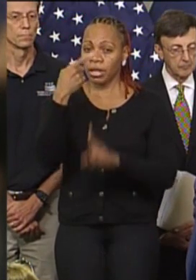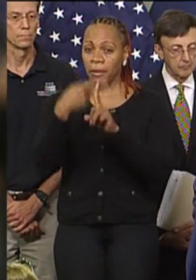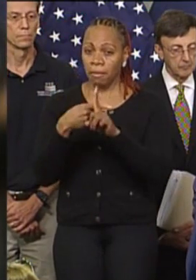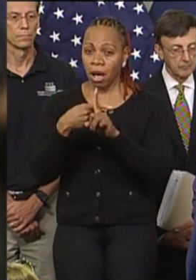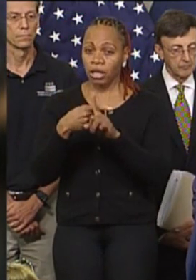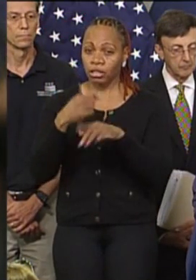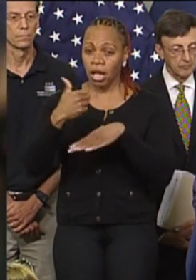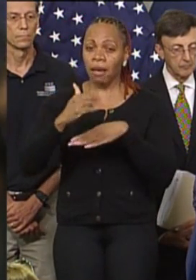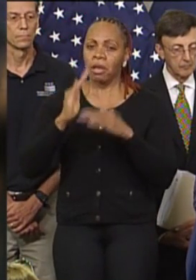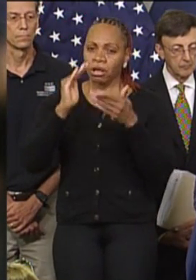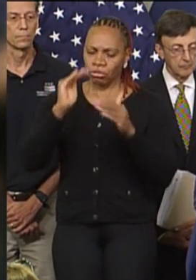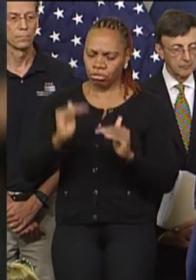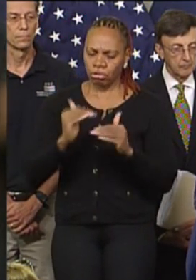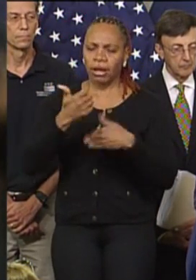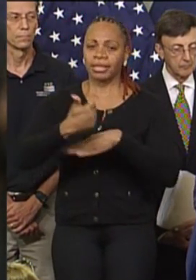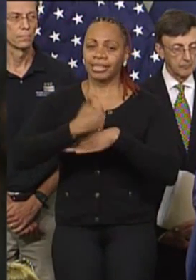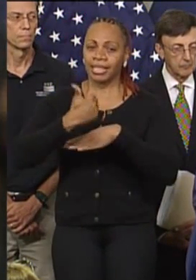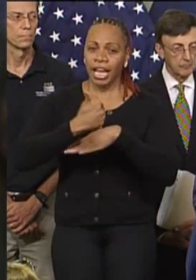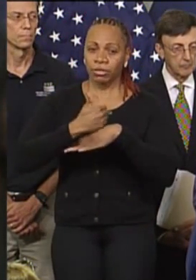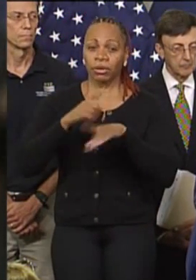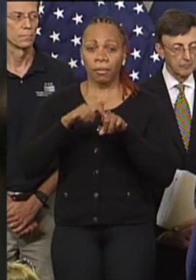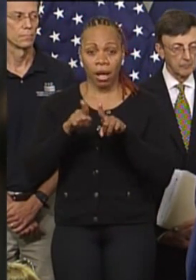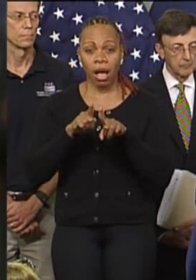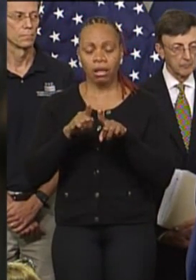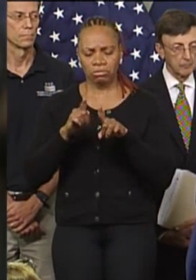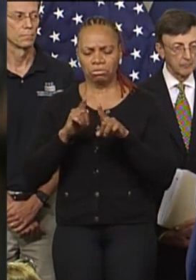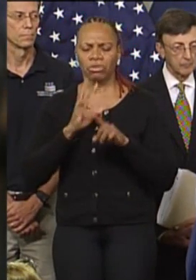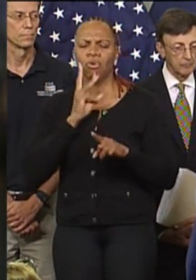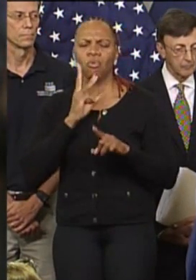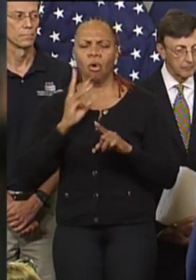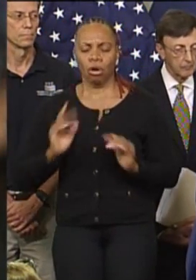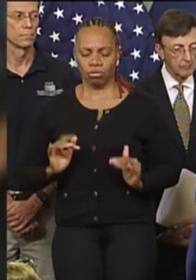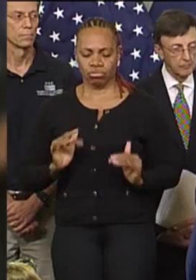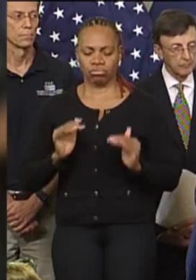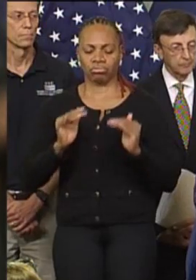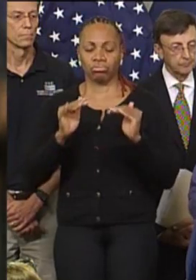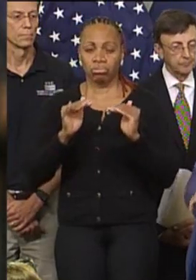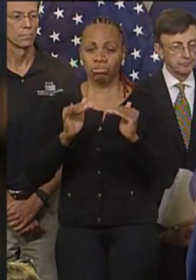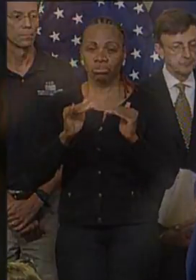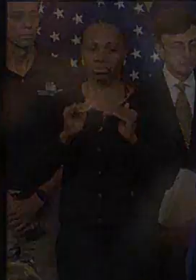mistake about it, there will be a lot of water, and low-lying areas will experience flooding.